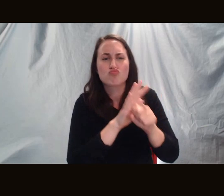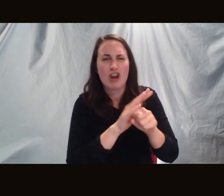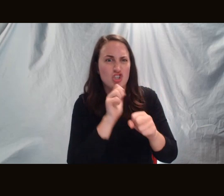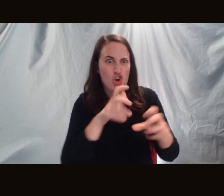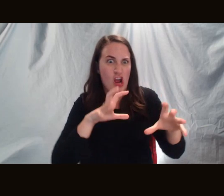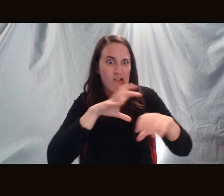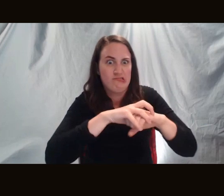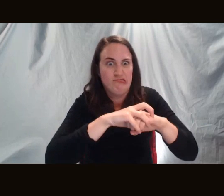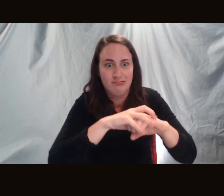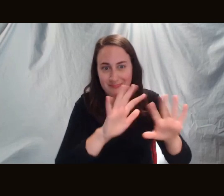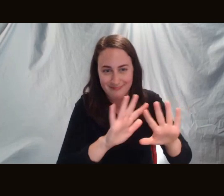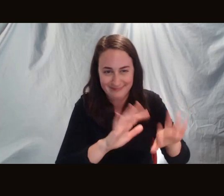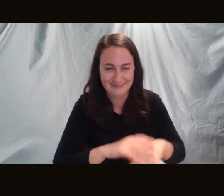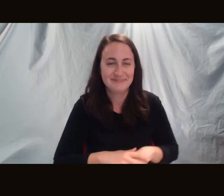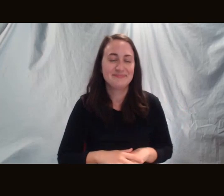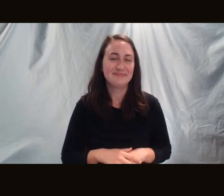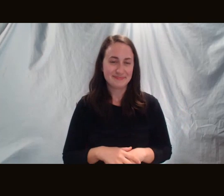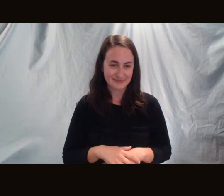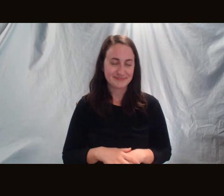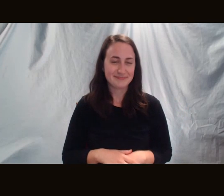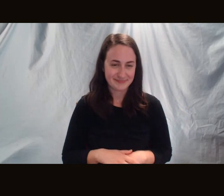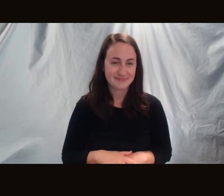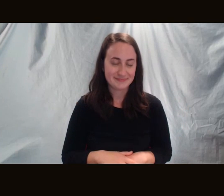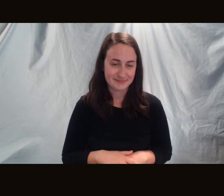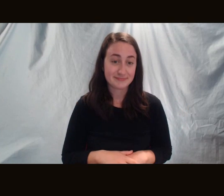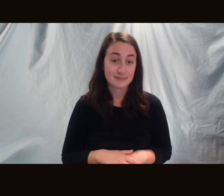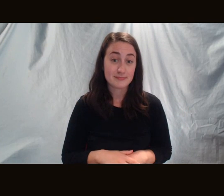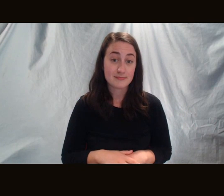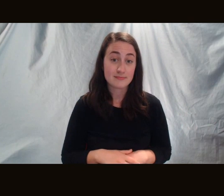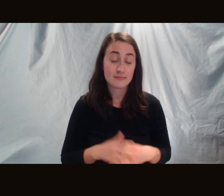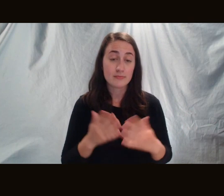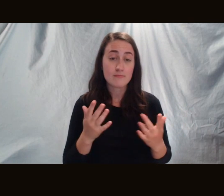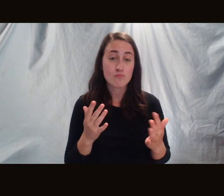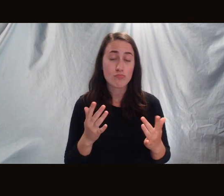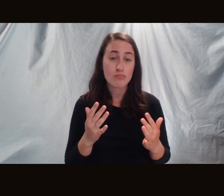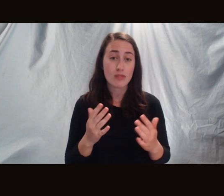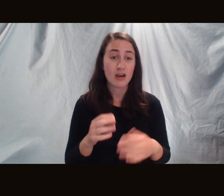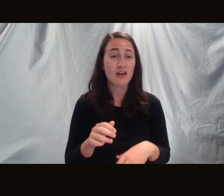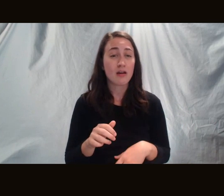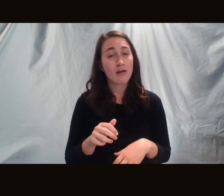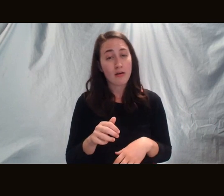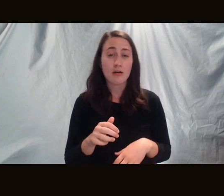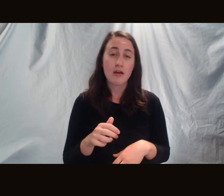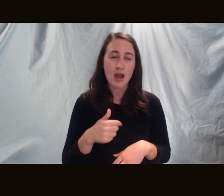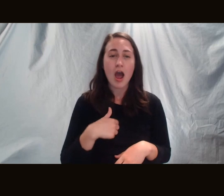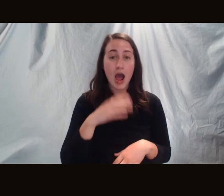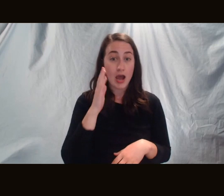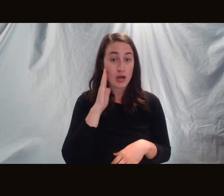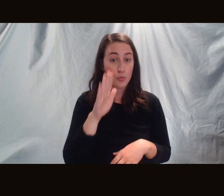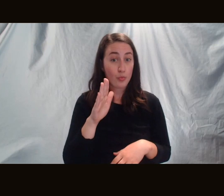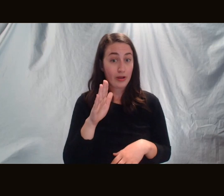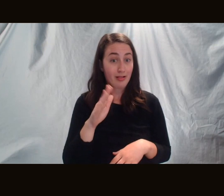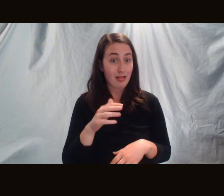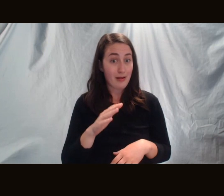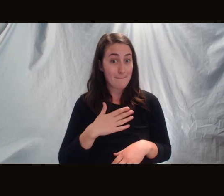Now, here's the next thing. For an additional concept, I'm going to present the free hand, which is my left hand.